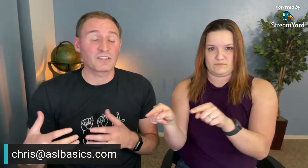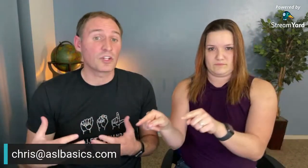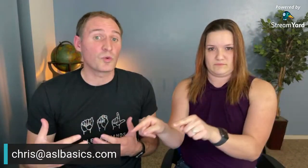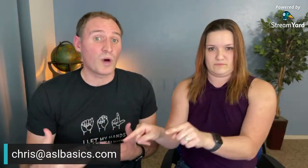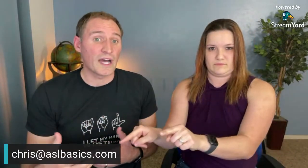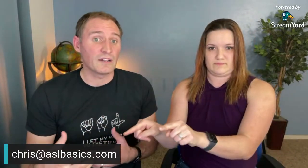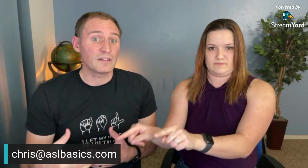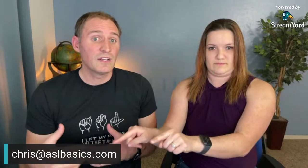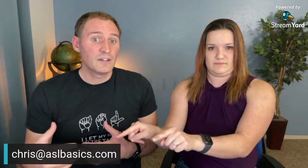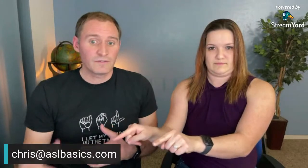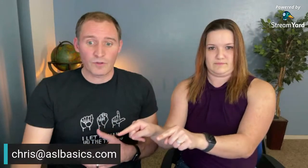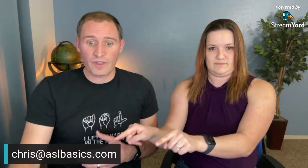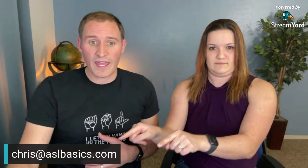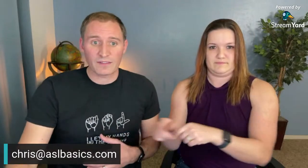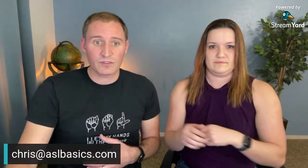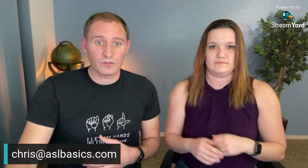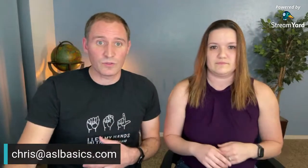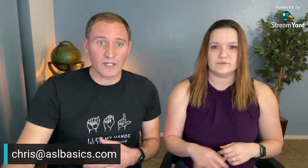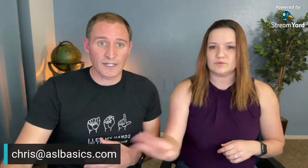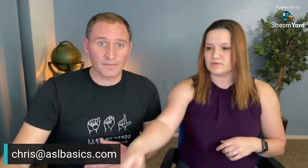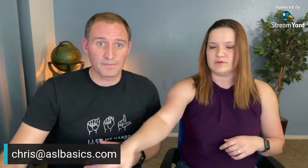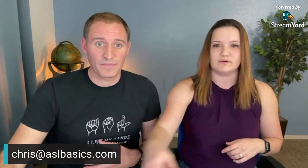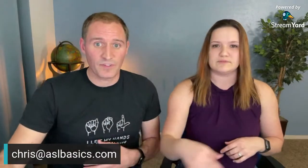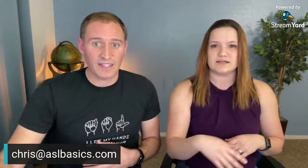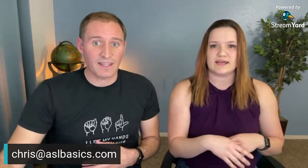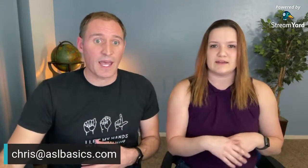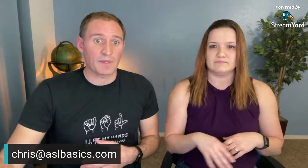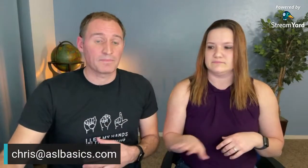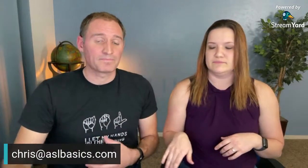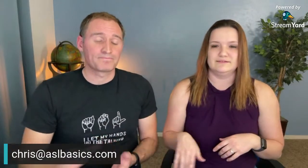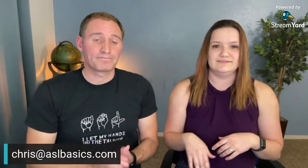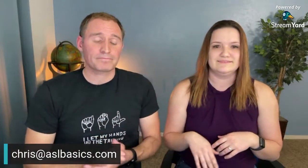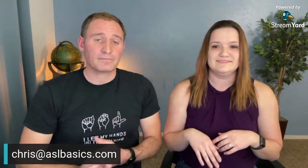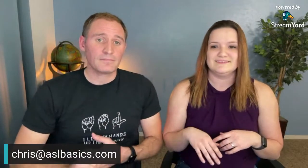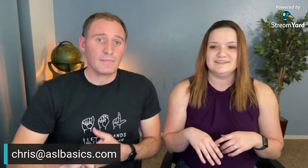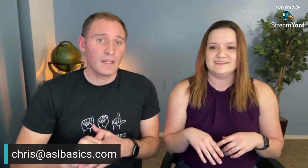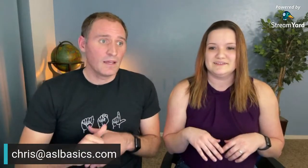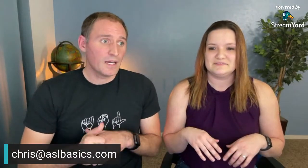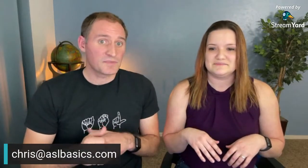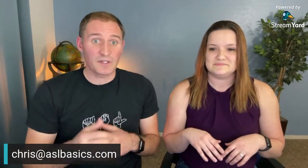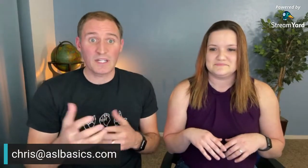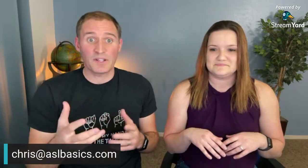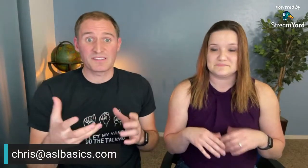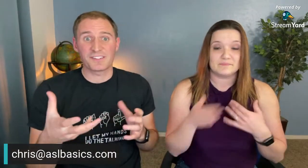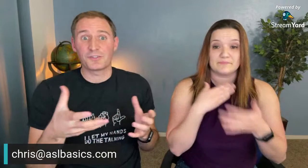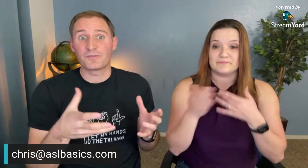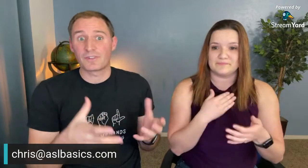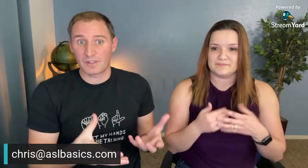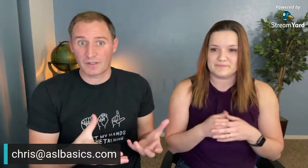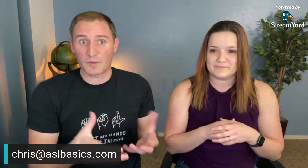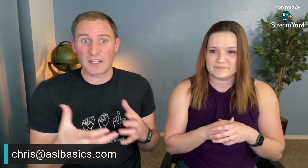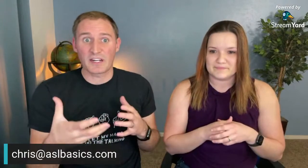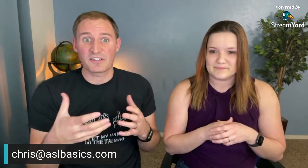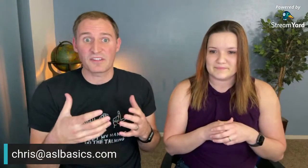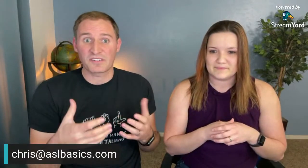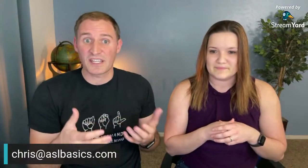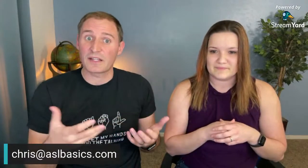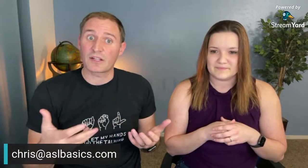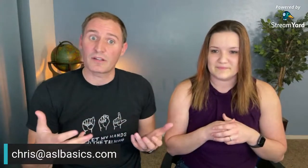little while for that to happen. So anyway, so Kamala Harris, they were saying like